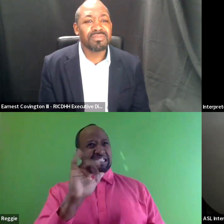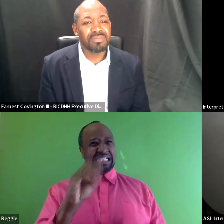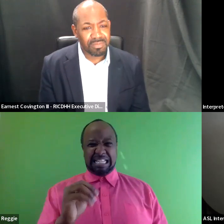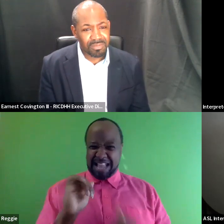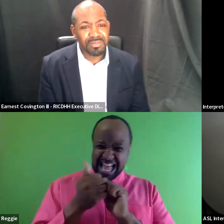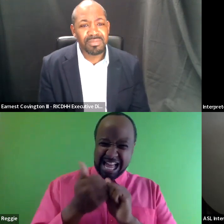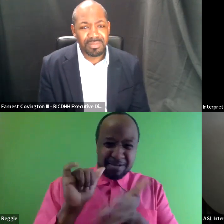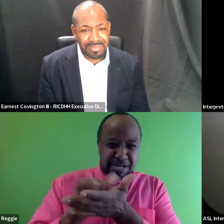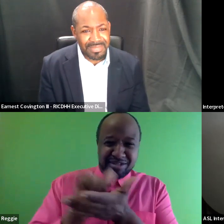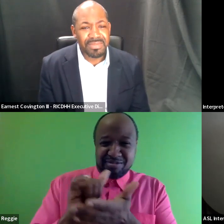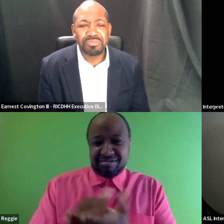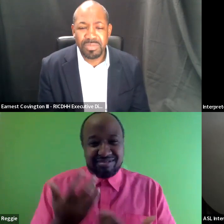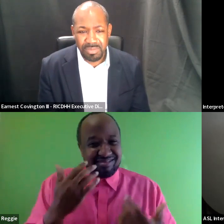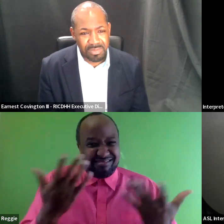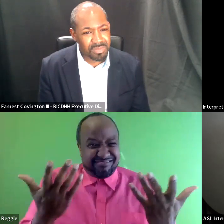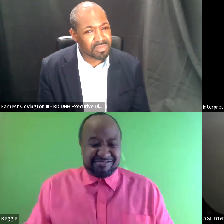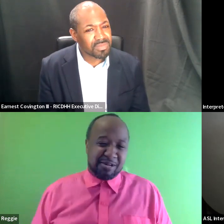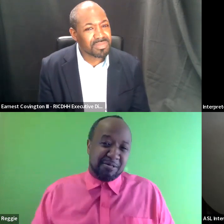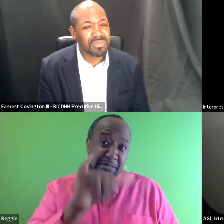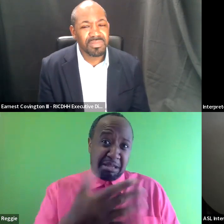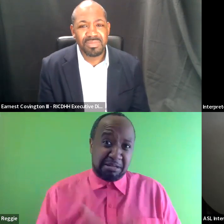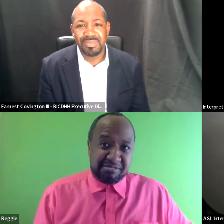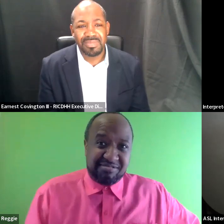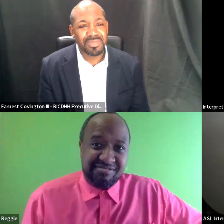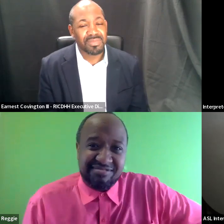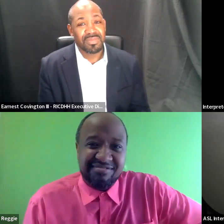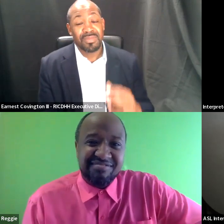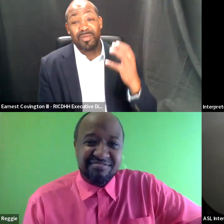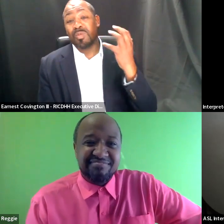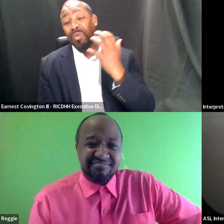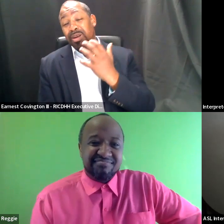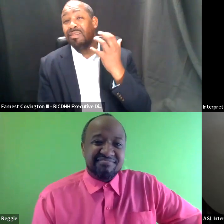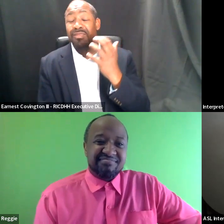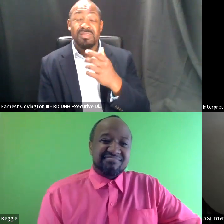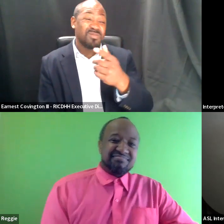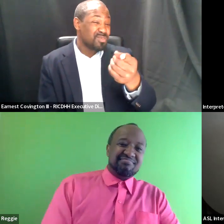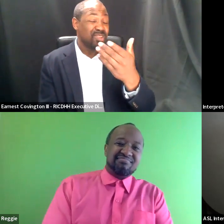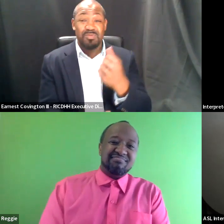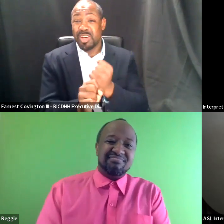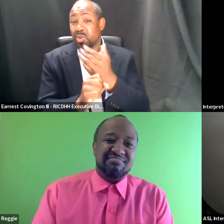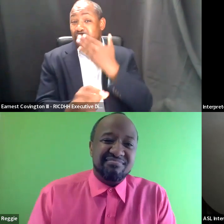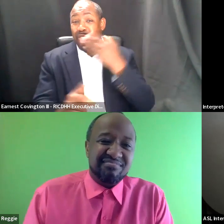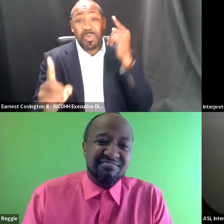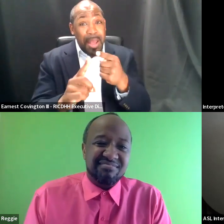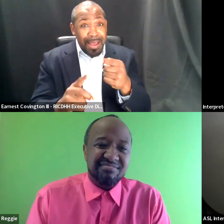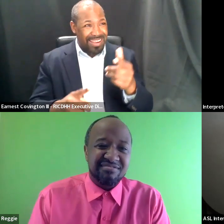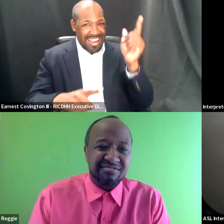meeting. And people are trying to solve racism, but it seems to be an impossible task,